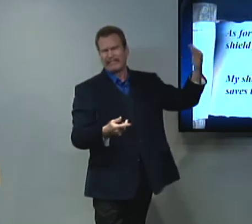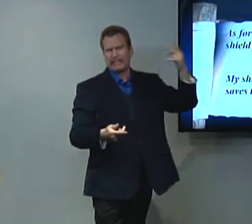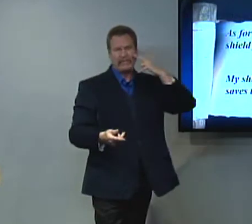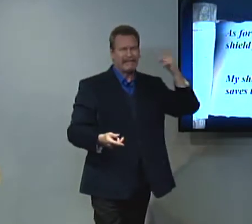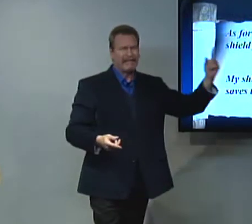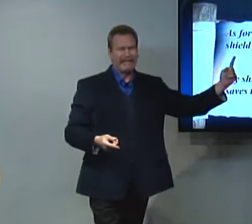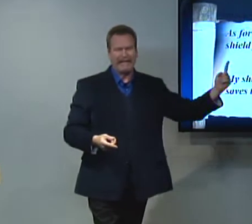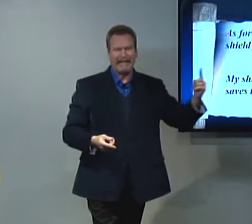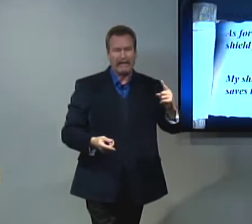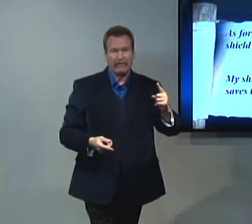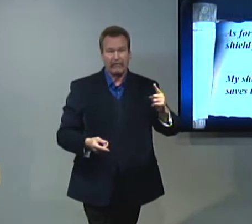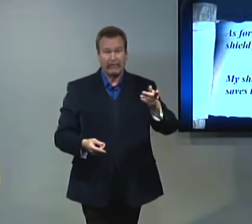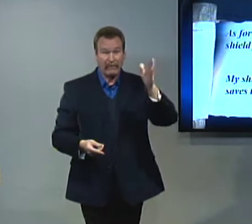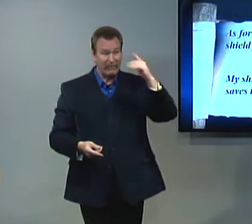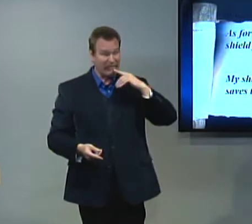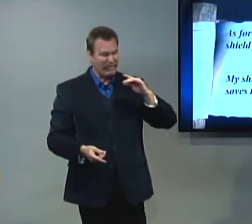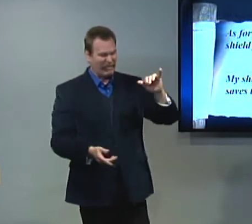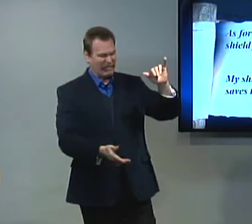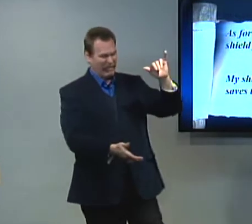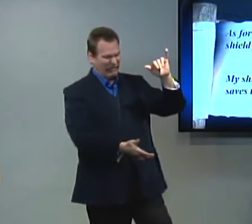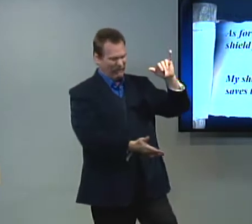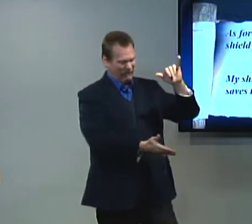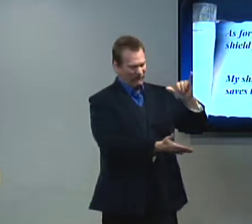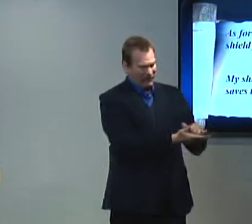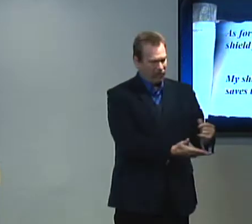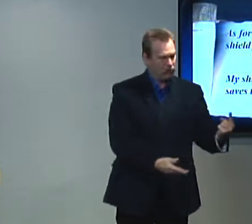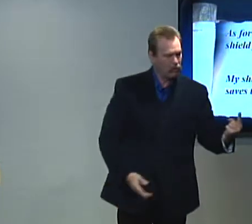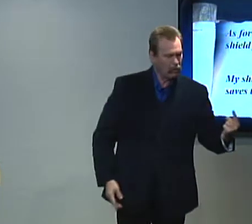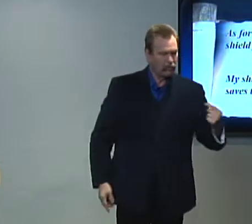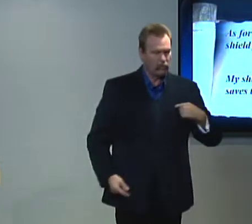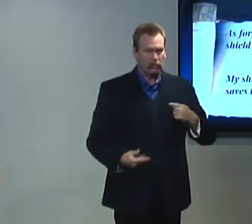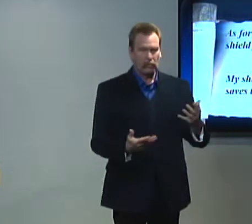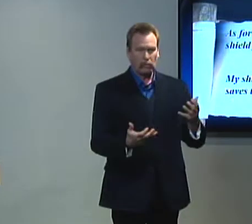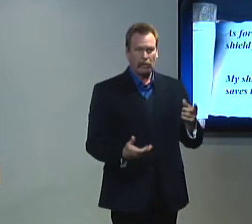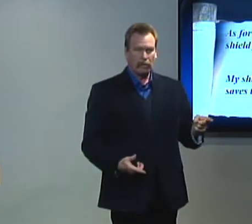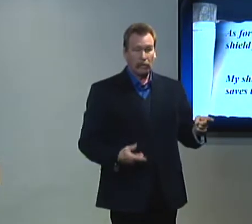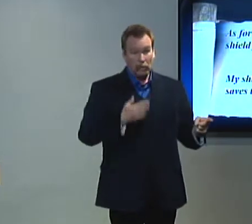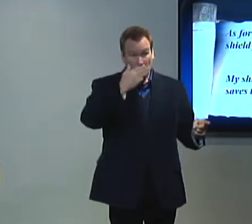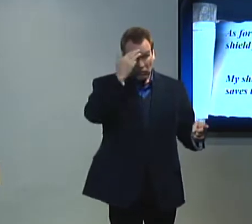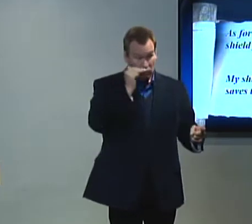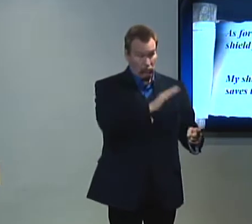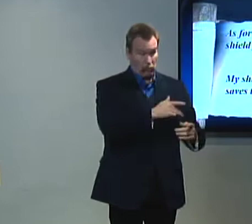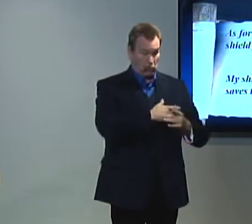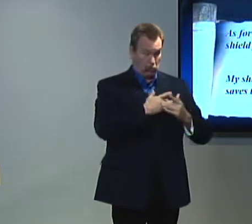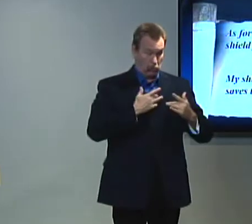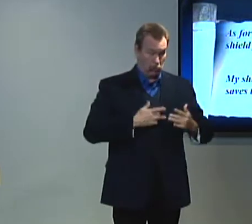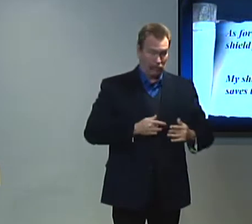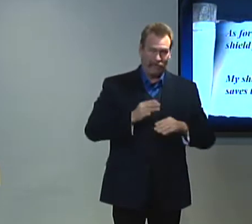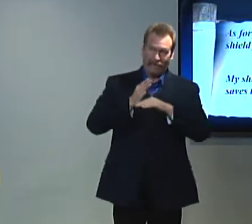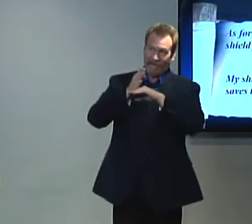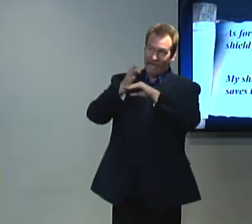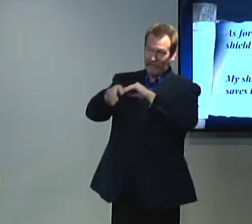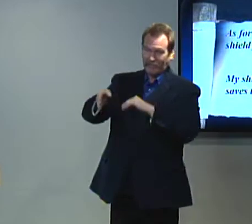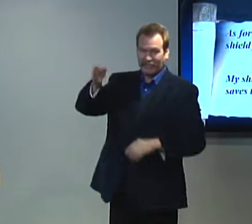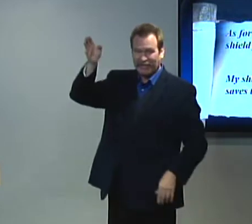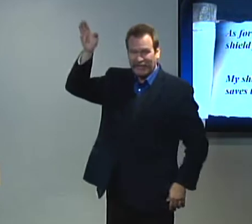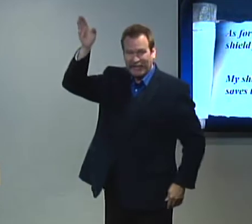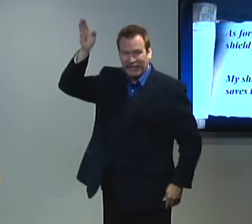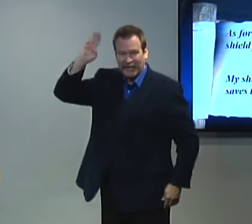And Samuel says, "Bring him. I want to see him." And God said, "That's the one that I want." Because God could see he